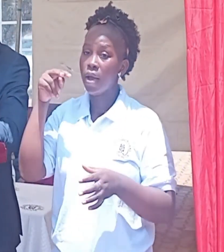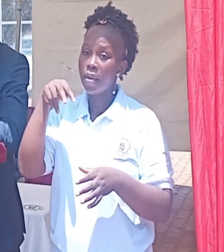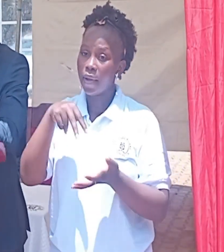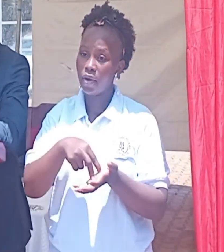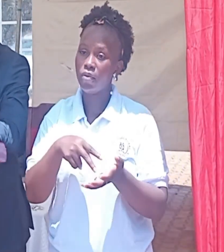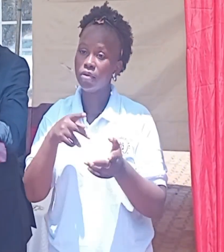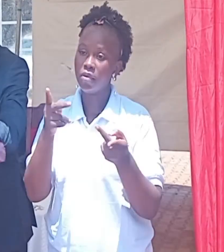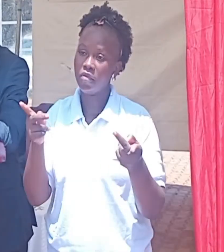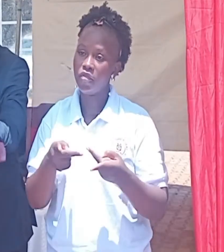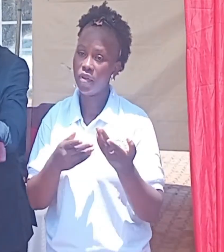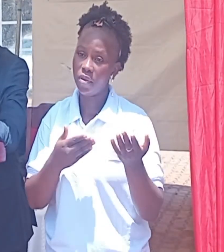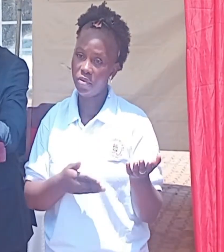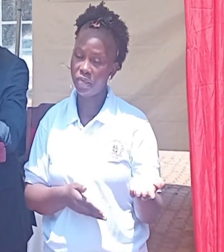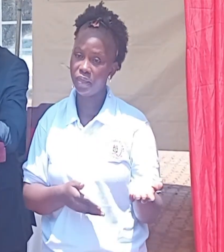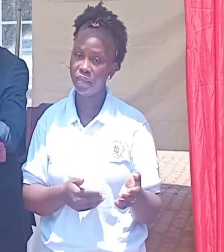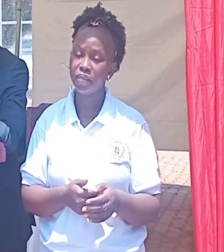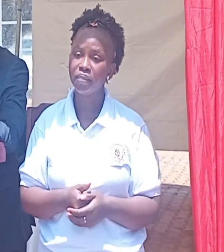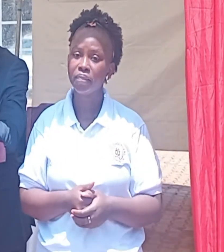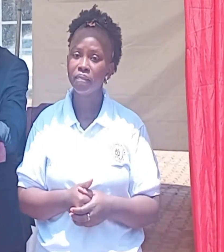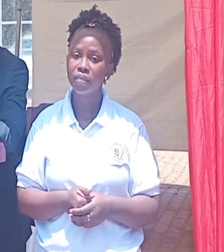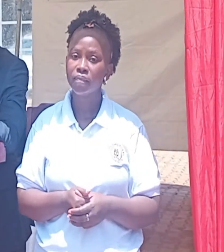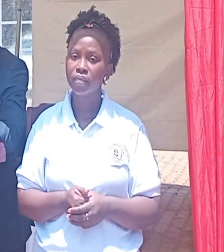bifeero.